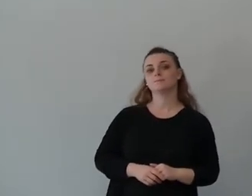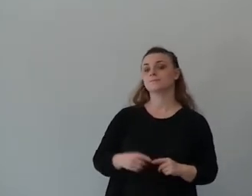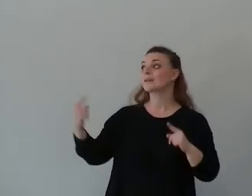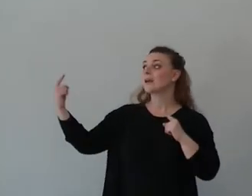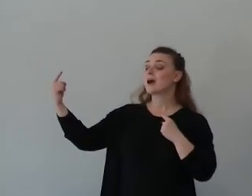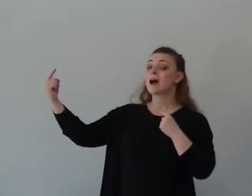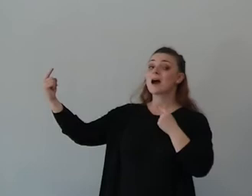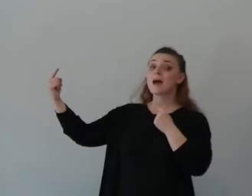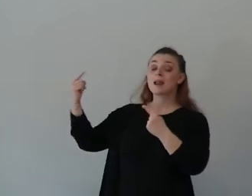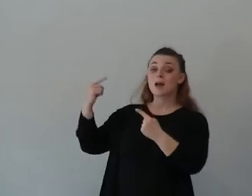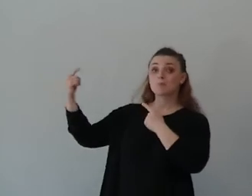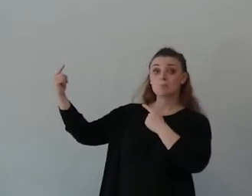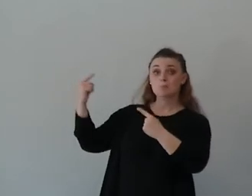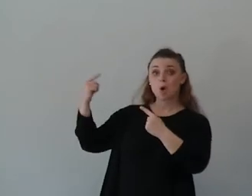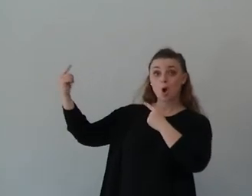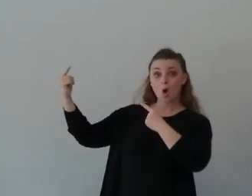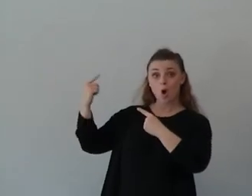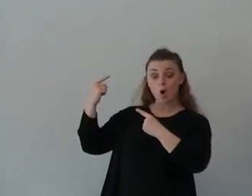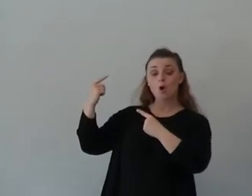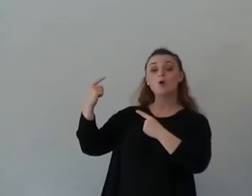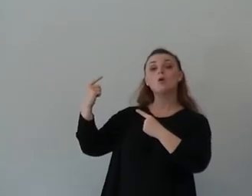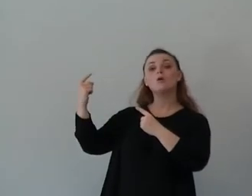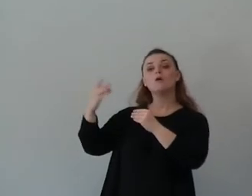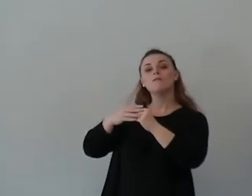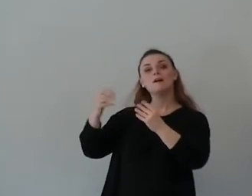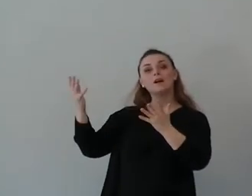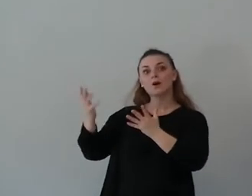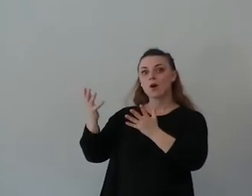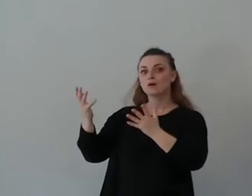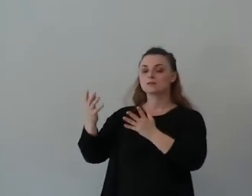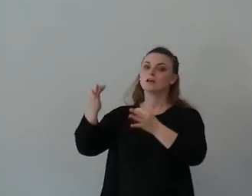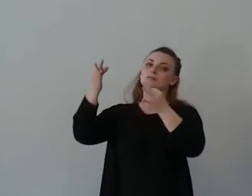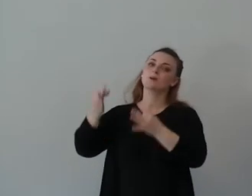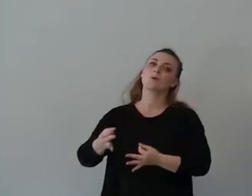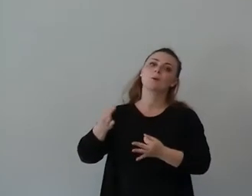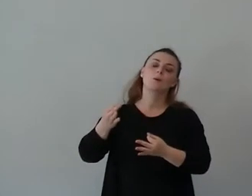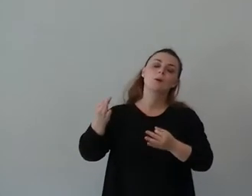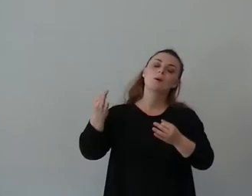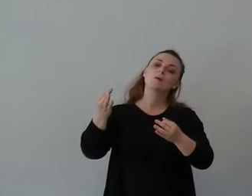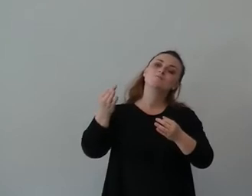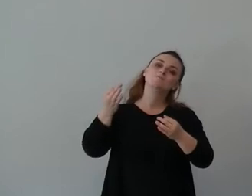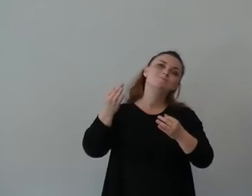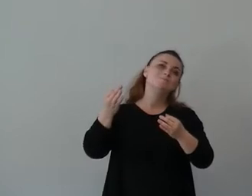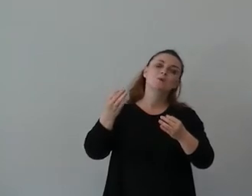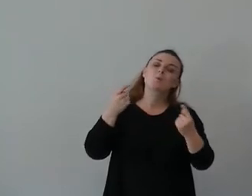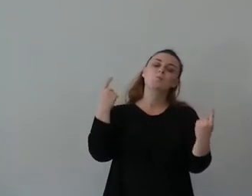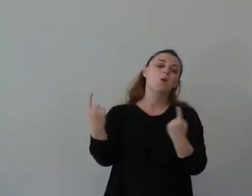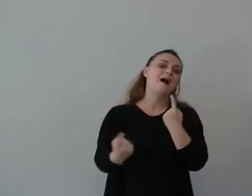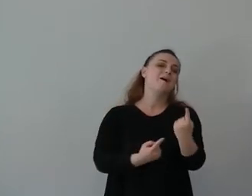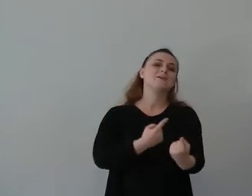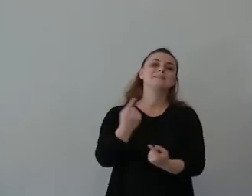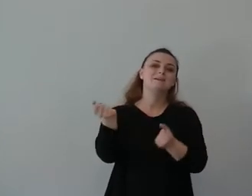sono meravigliose. I'm thankful that God has gone before us all to prepare good works for each one of us to do.